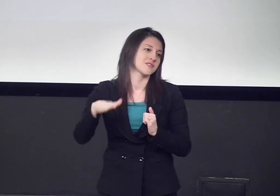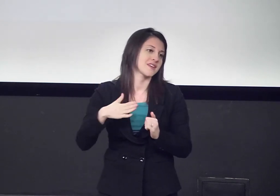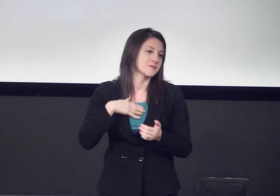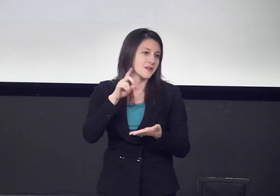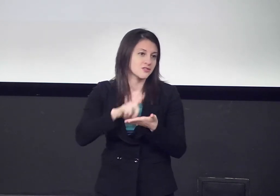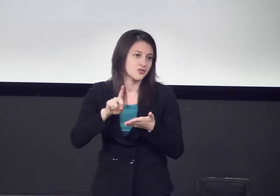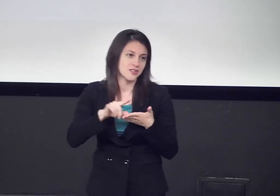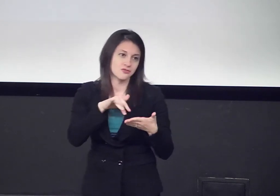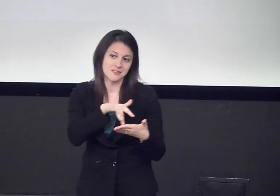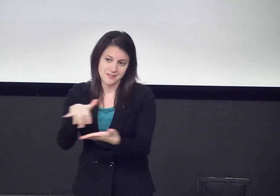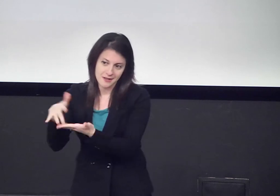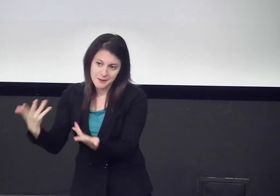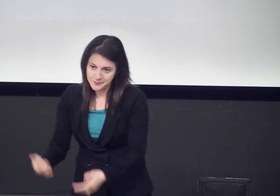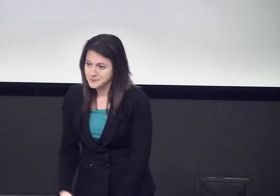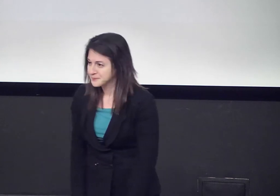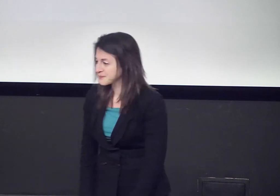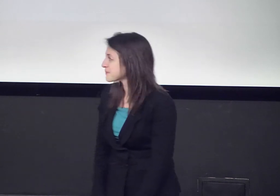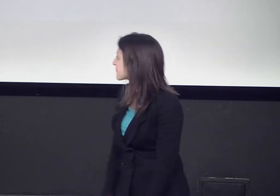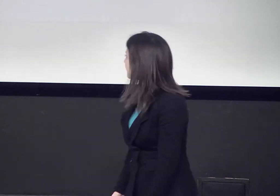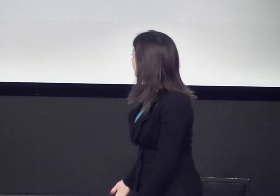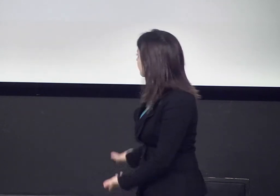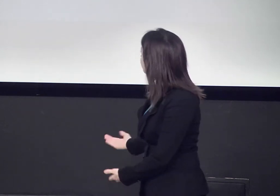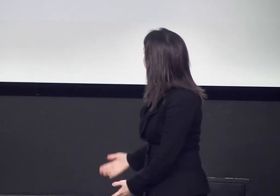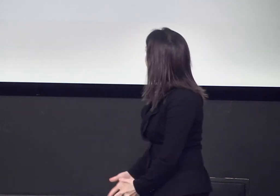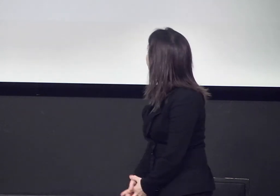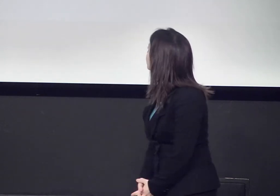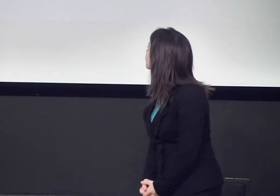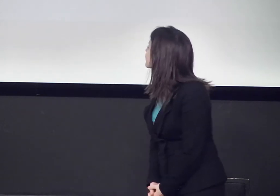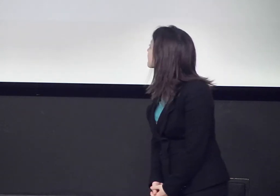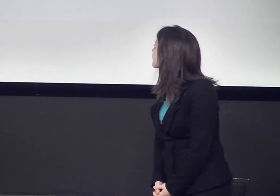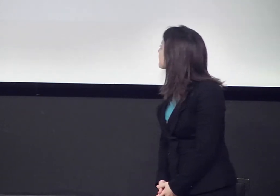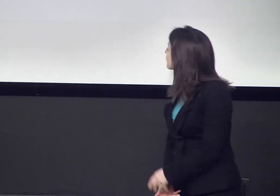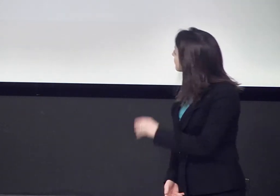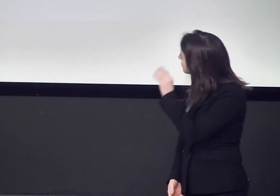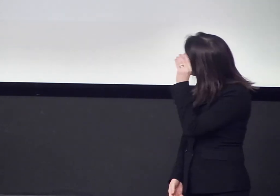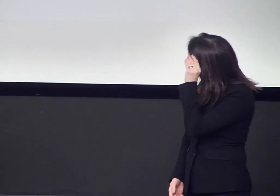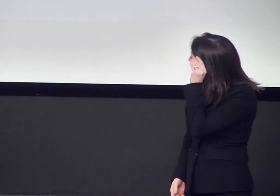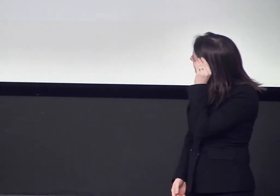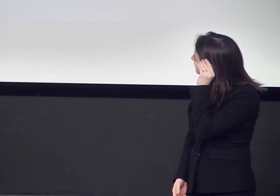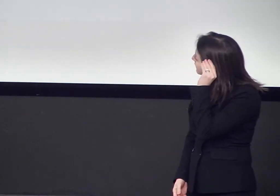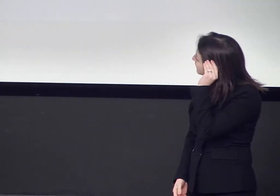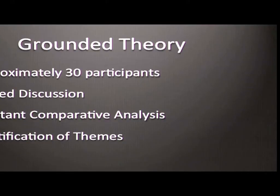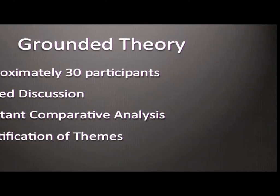made that decision. And that was my interest in doing my research study for my PhD.